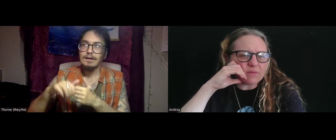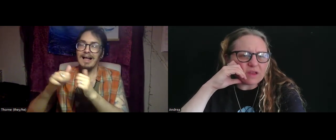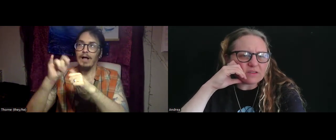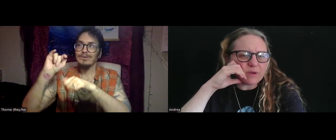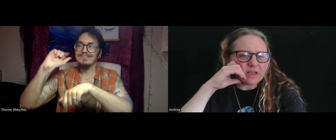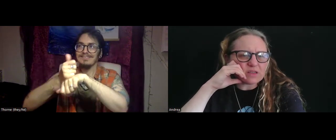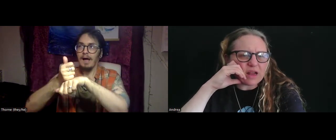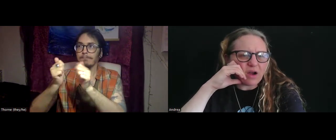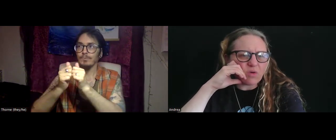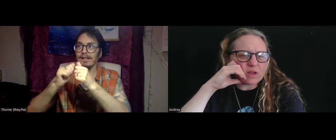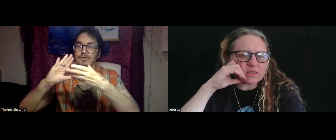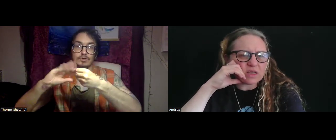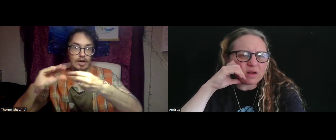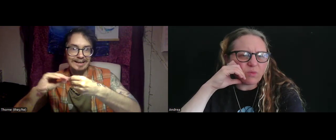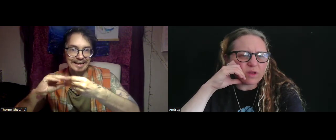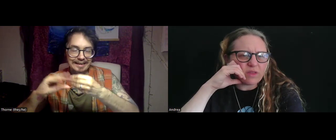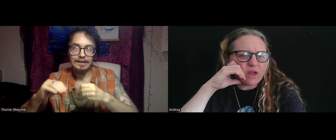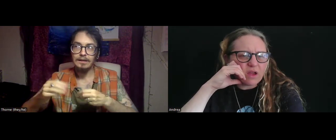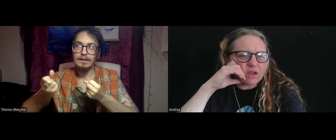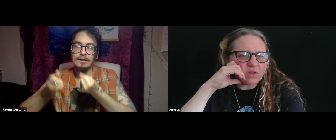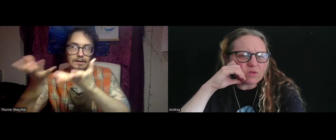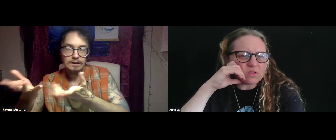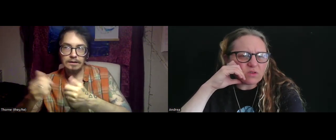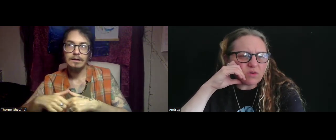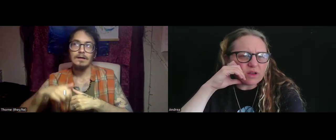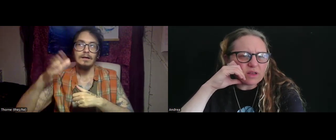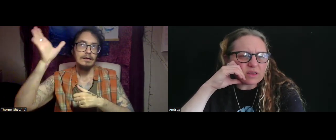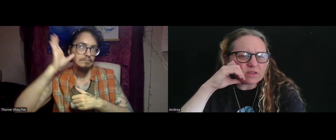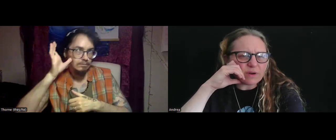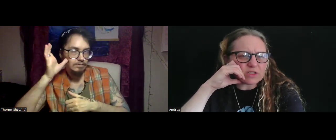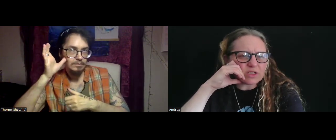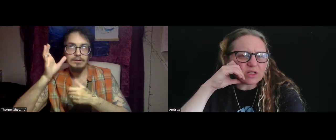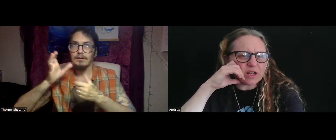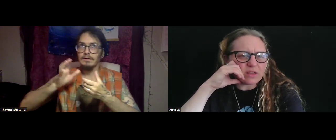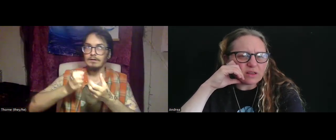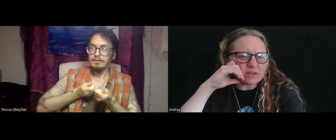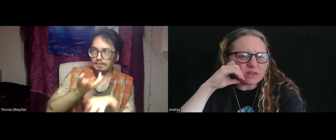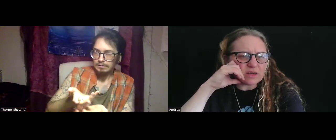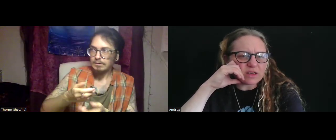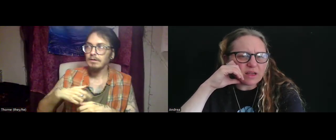that space and how it's set up with, the story and the expression and the listening